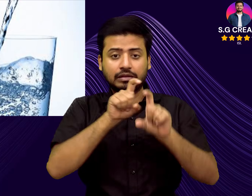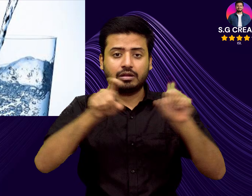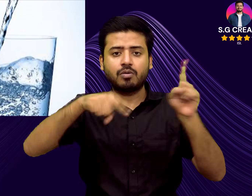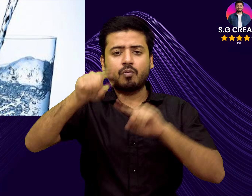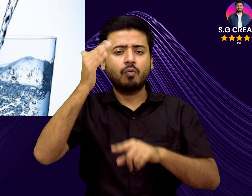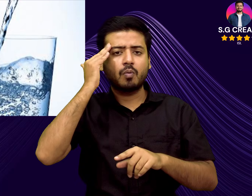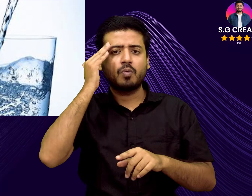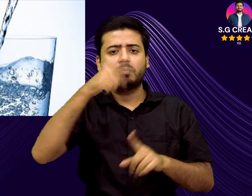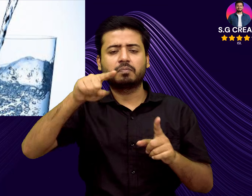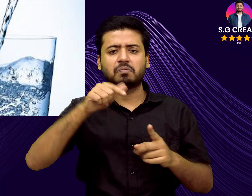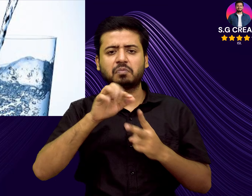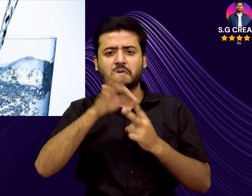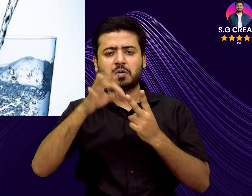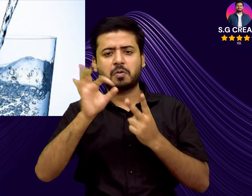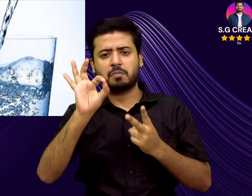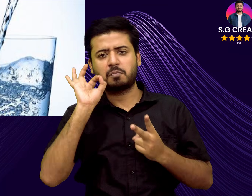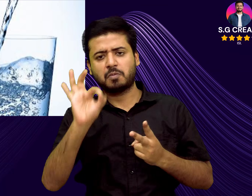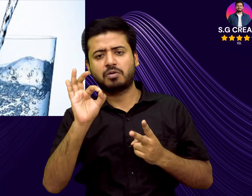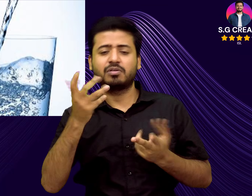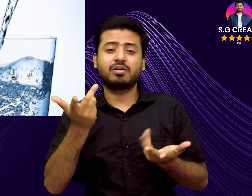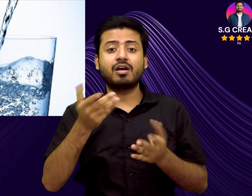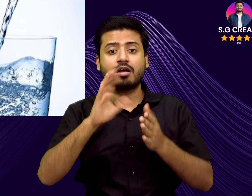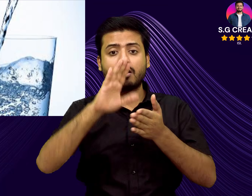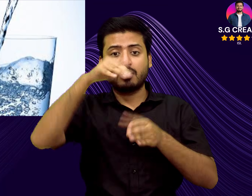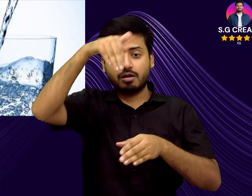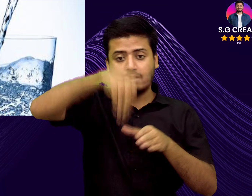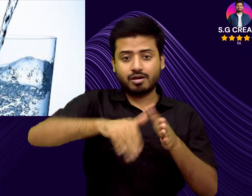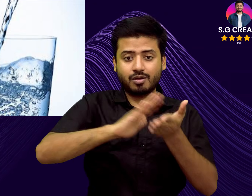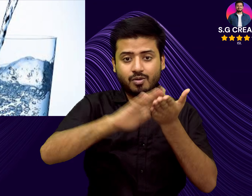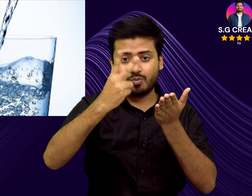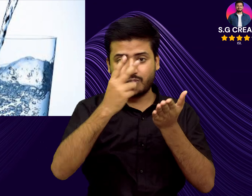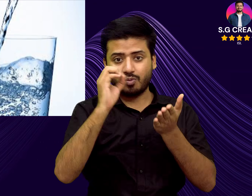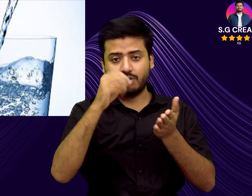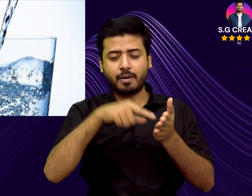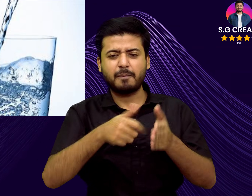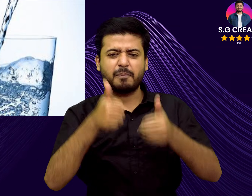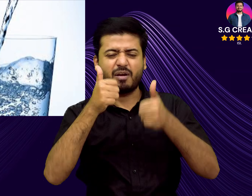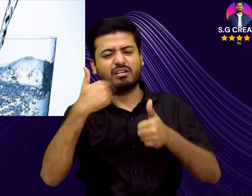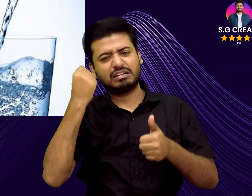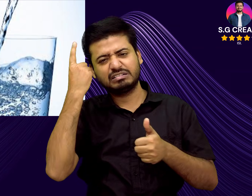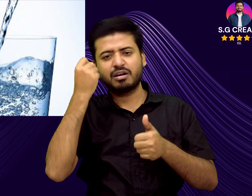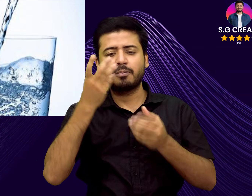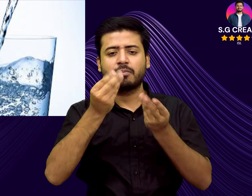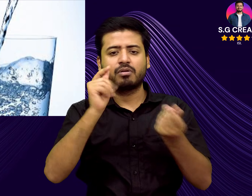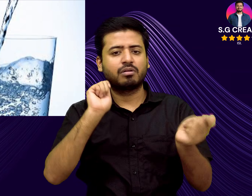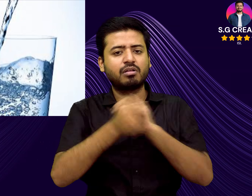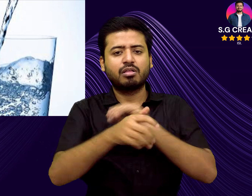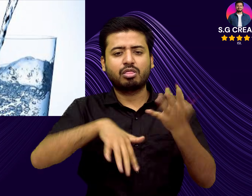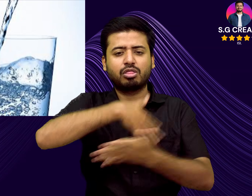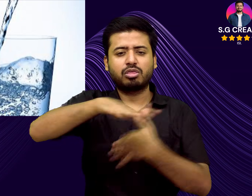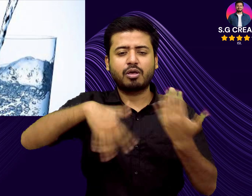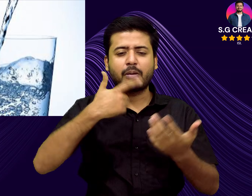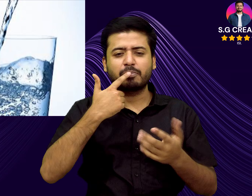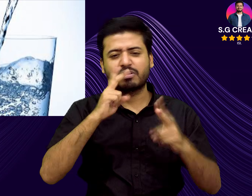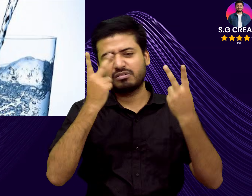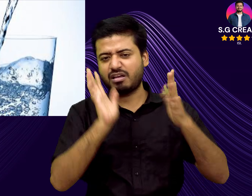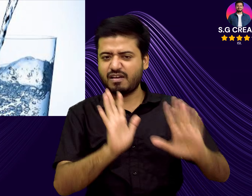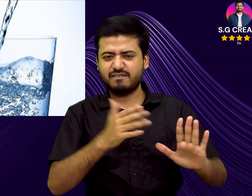semi-permeable membrane to strip out nearly all contaminants, impurities, and beneficial minerals. Key differences: regular